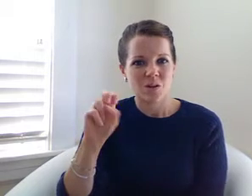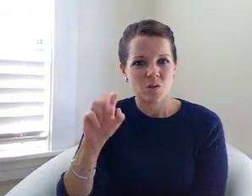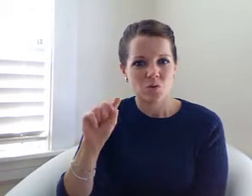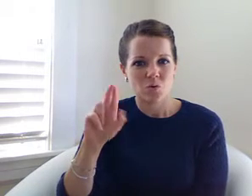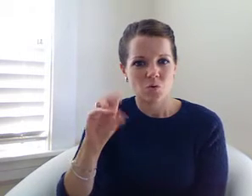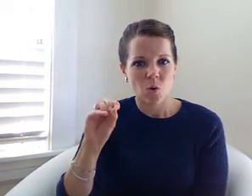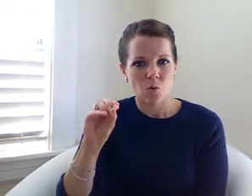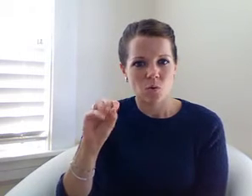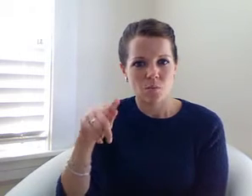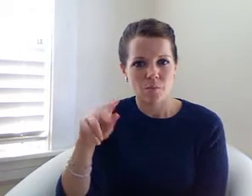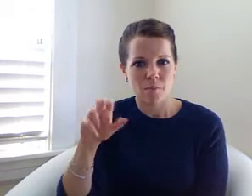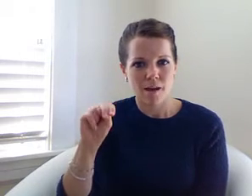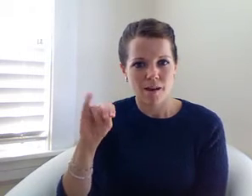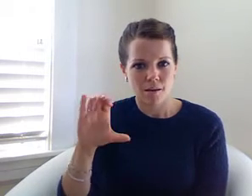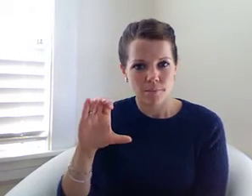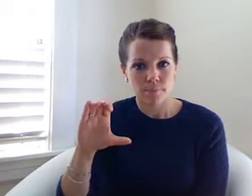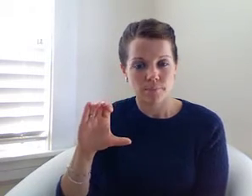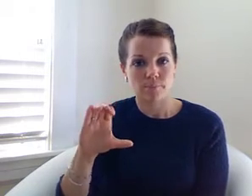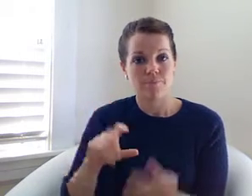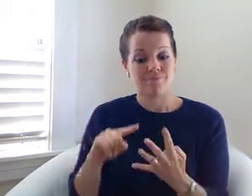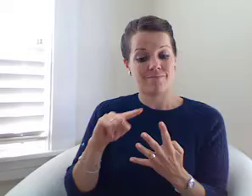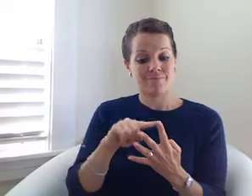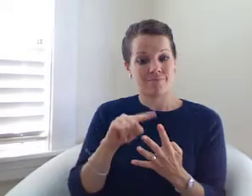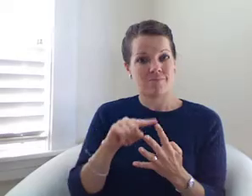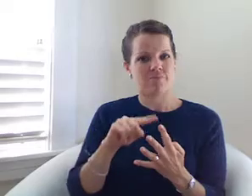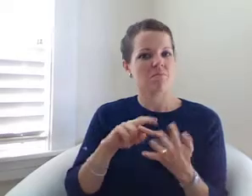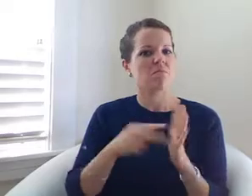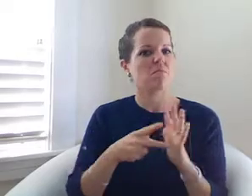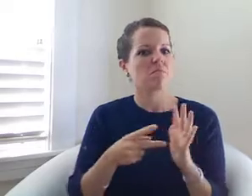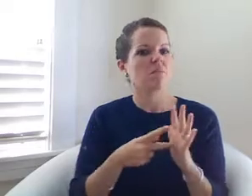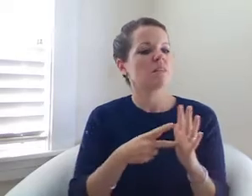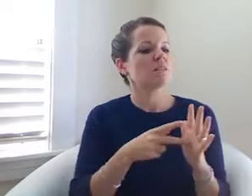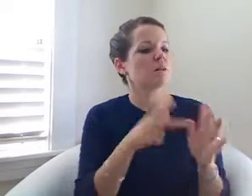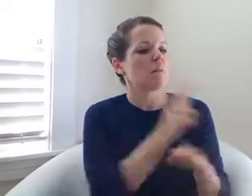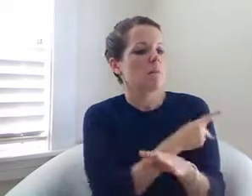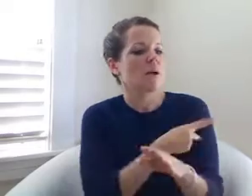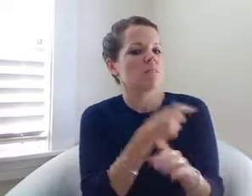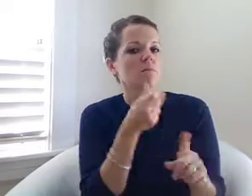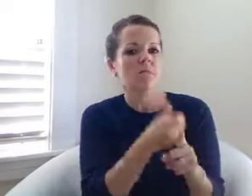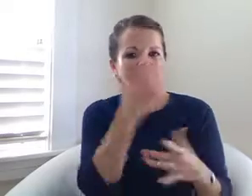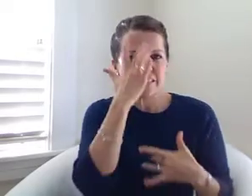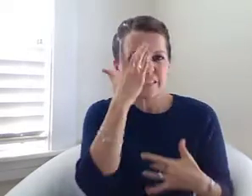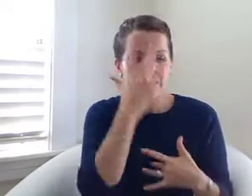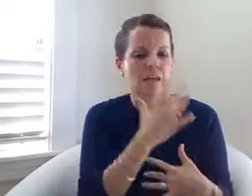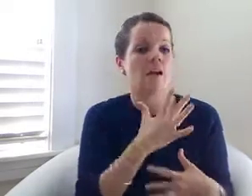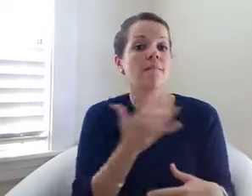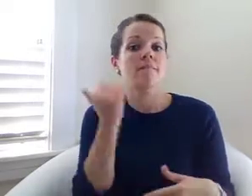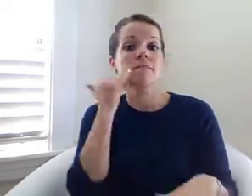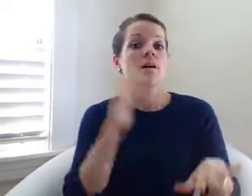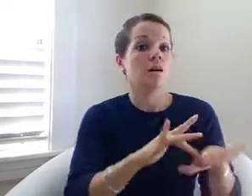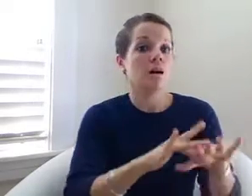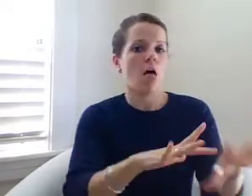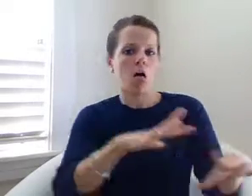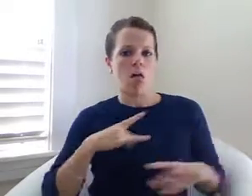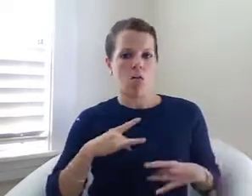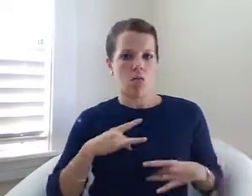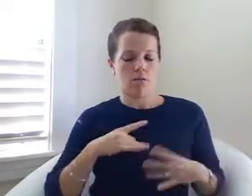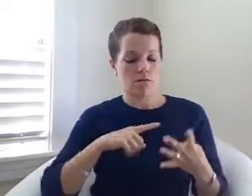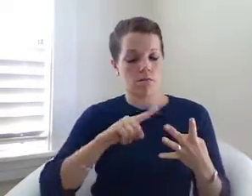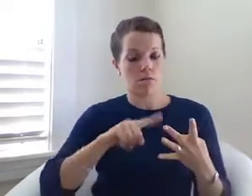spread by casual contact. Droplet isolations refer to those diseases spread by sneezing and coughing. Airborne are